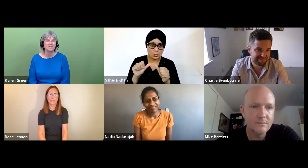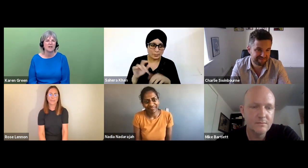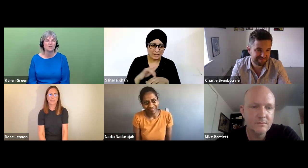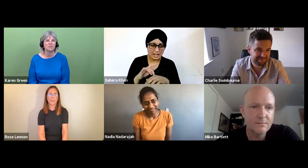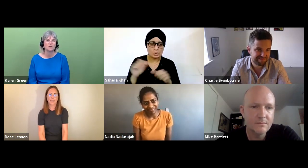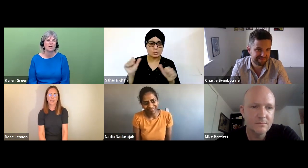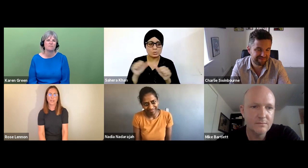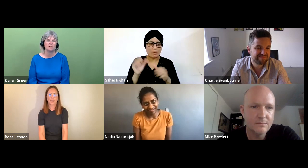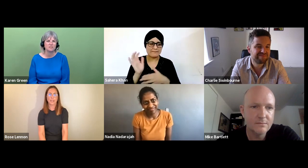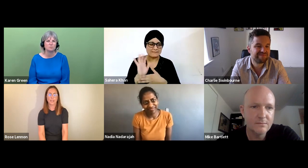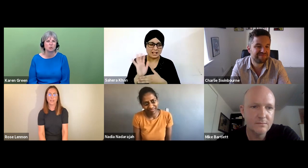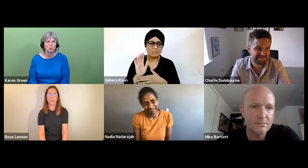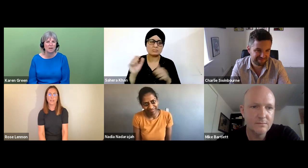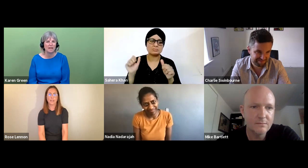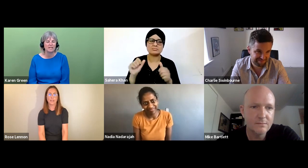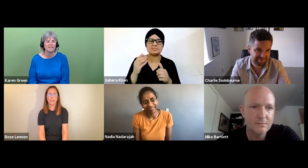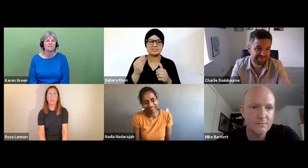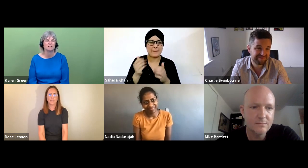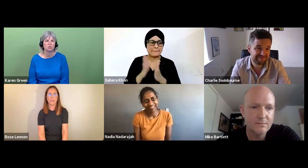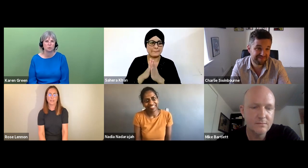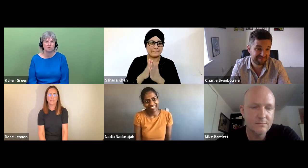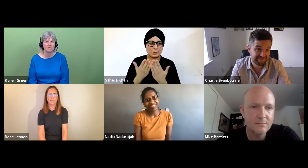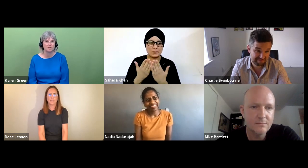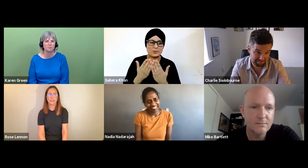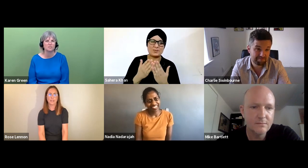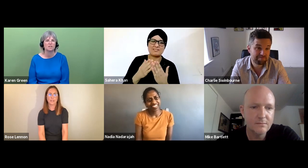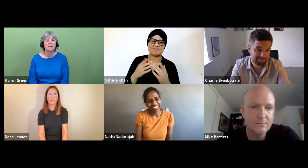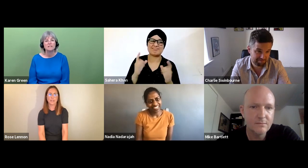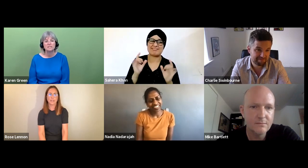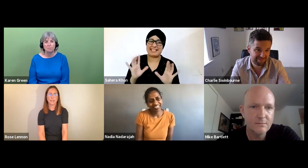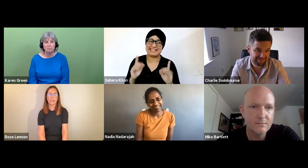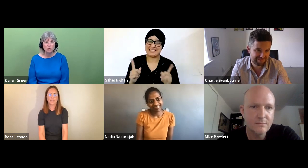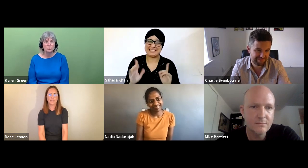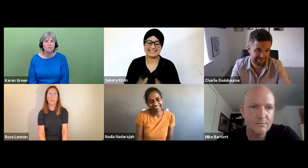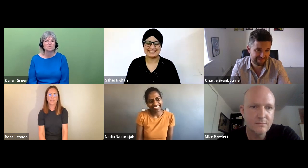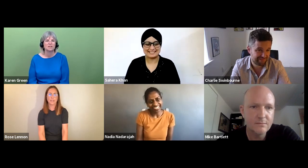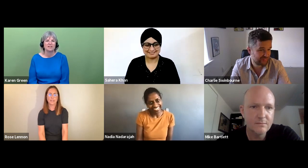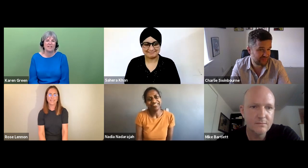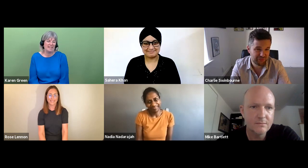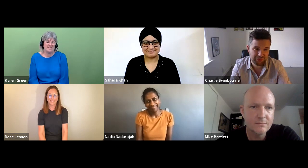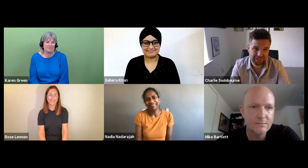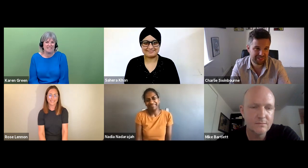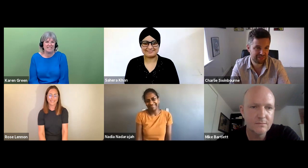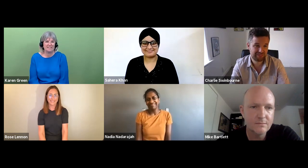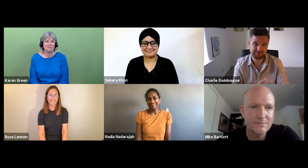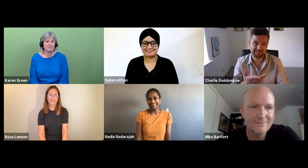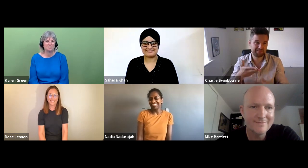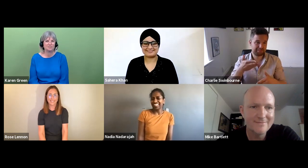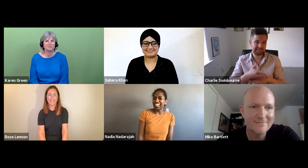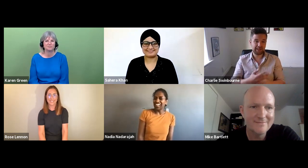now. So I've written some short plays and some short films, some books, and that's it really.